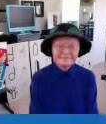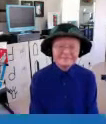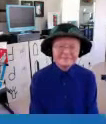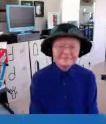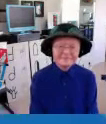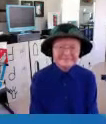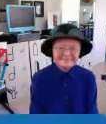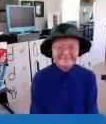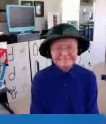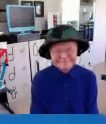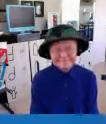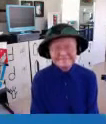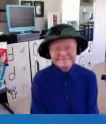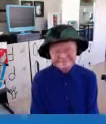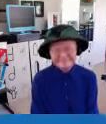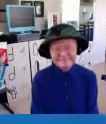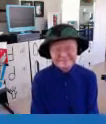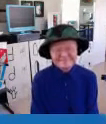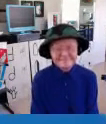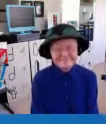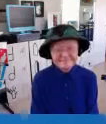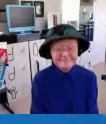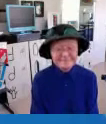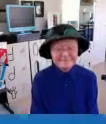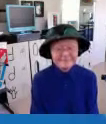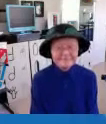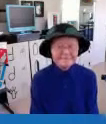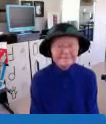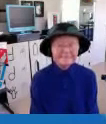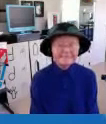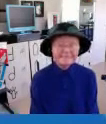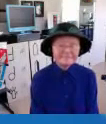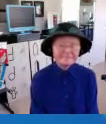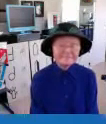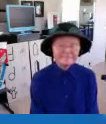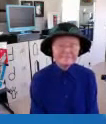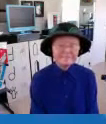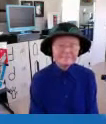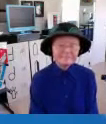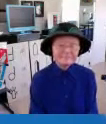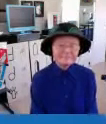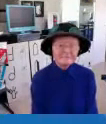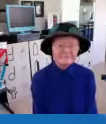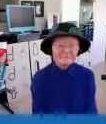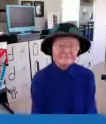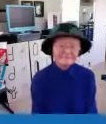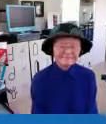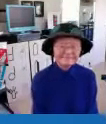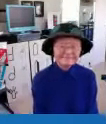Okay, this one we're actually looking at. We're using the foot to describe the foot,